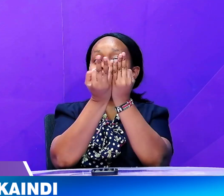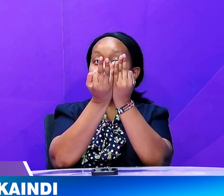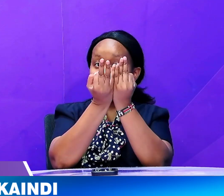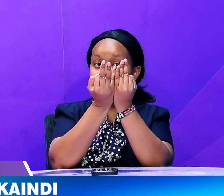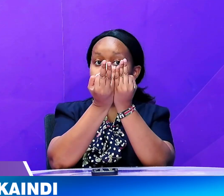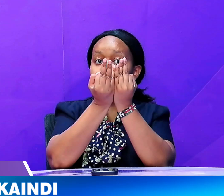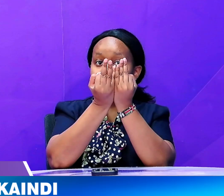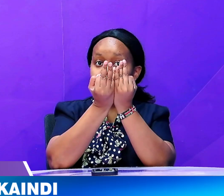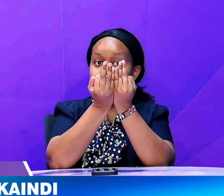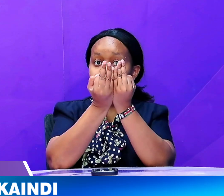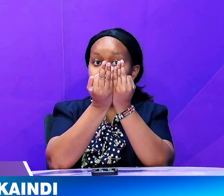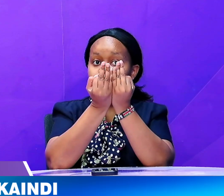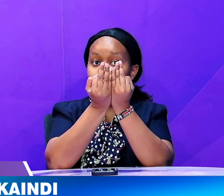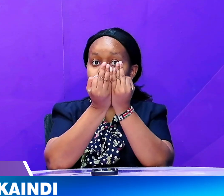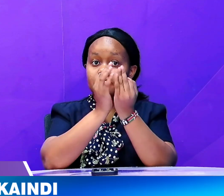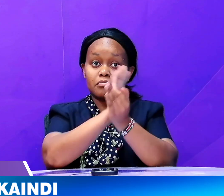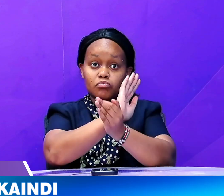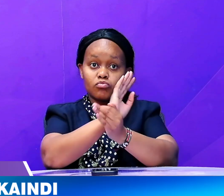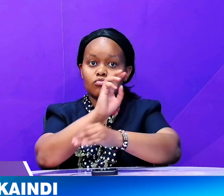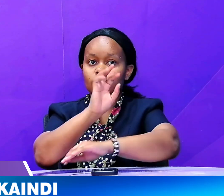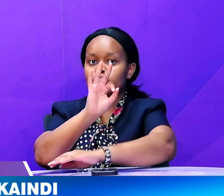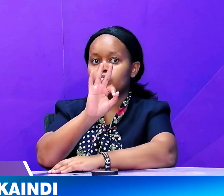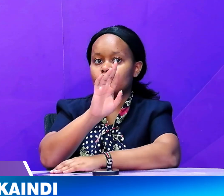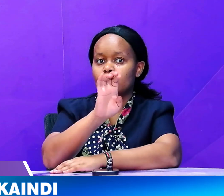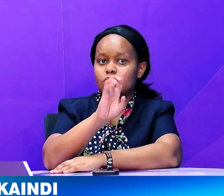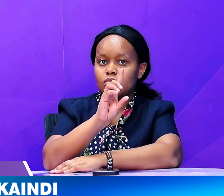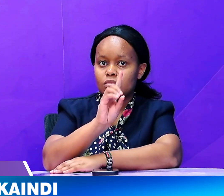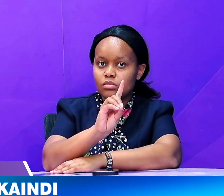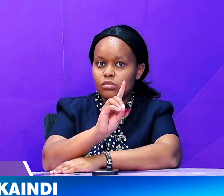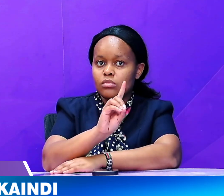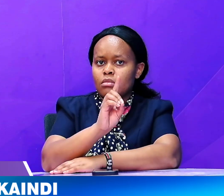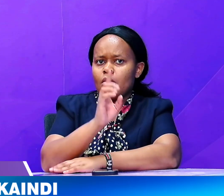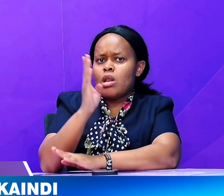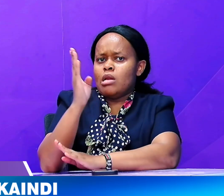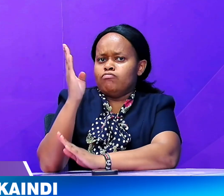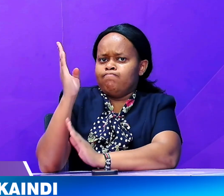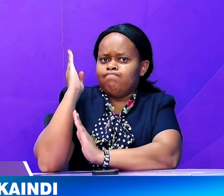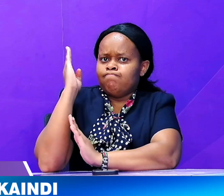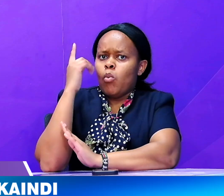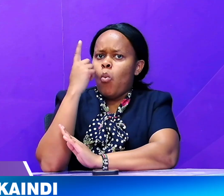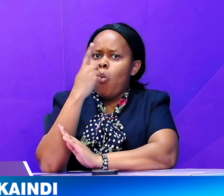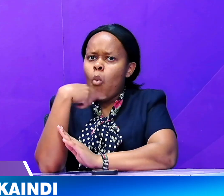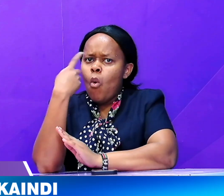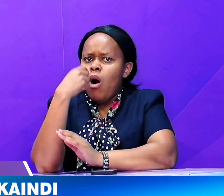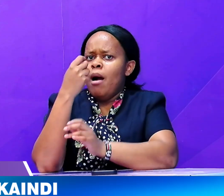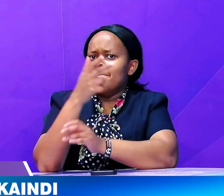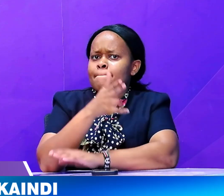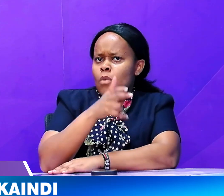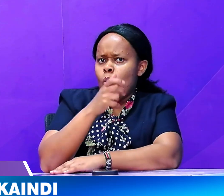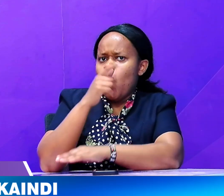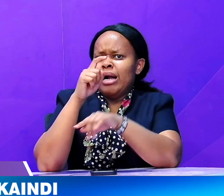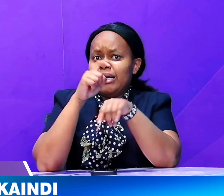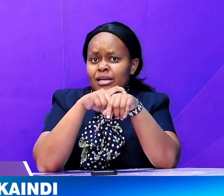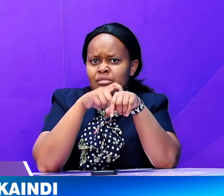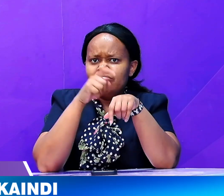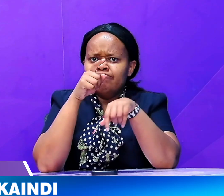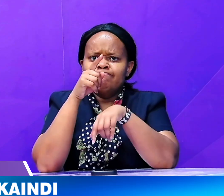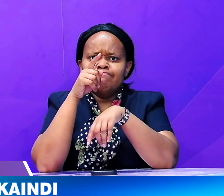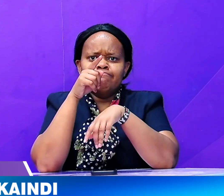On to other news updates. The family of Fred Wanjala, a security guard who was shot dead